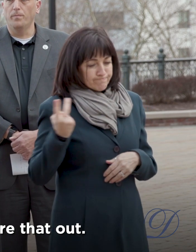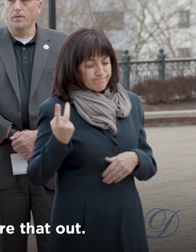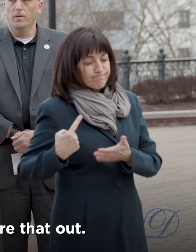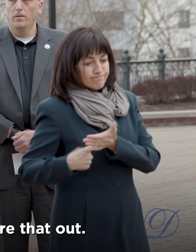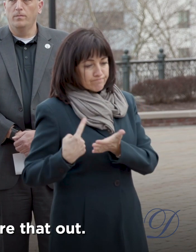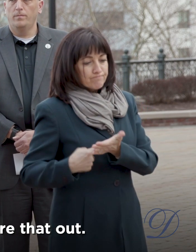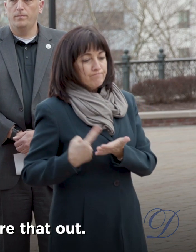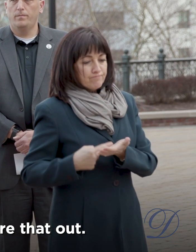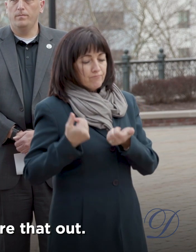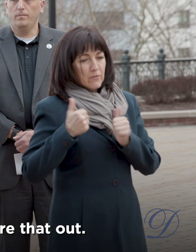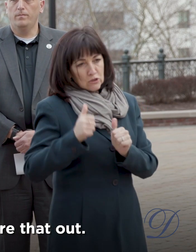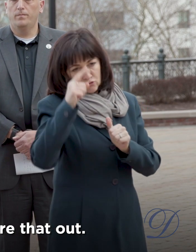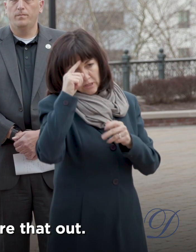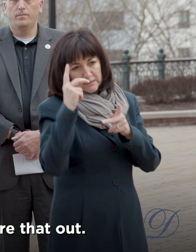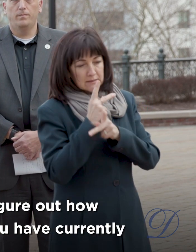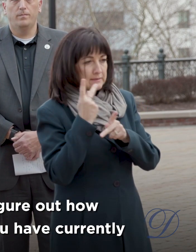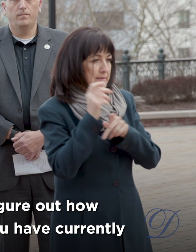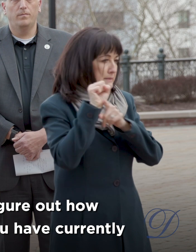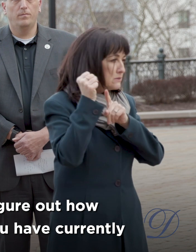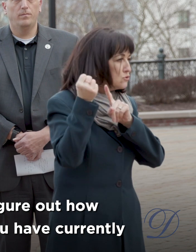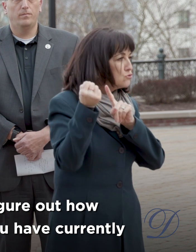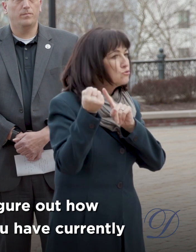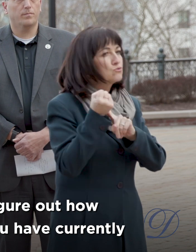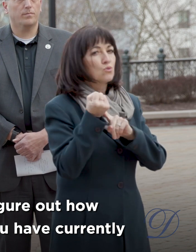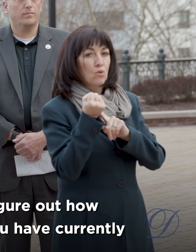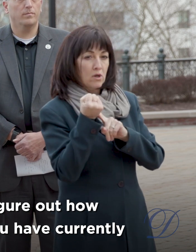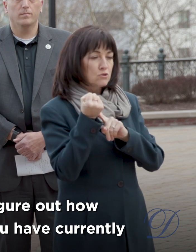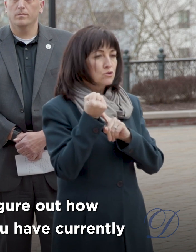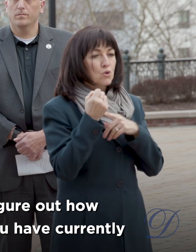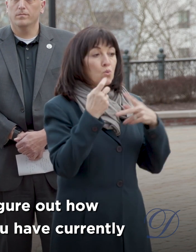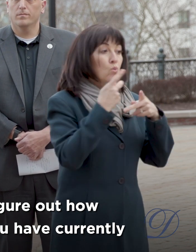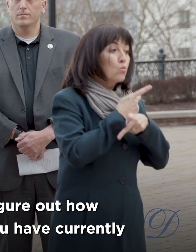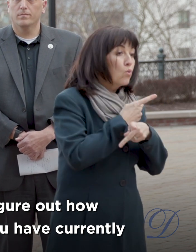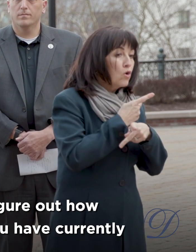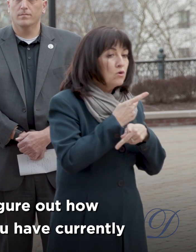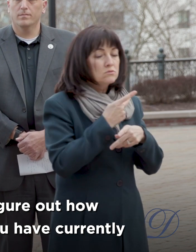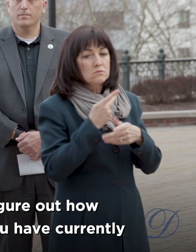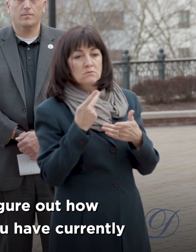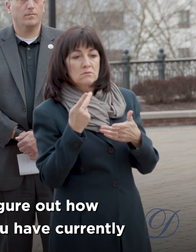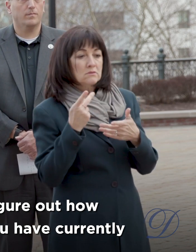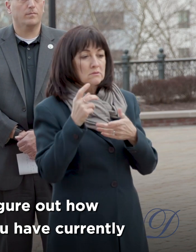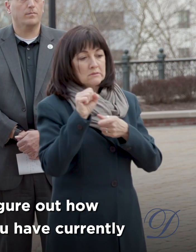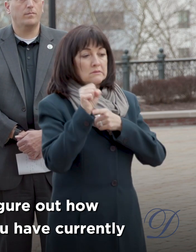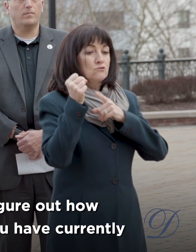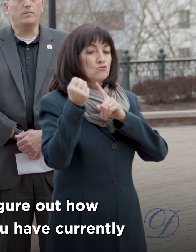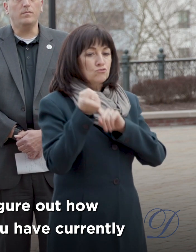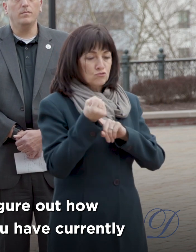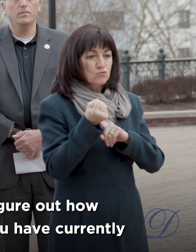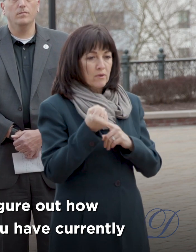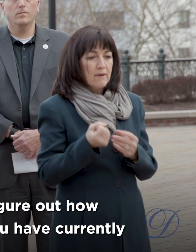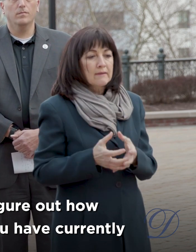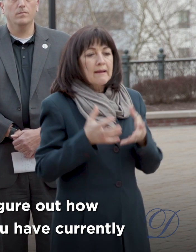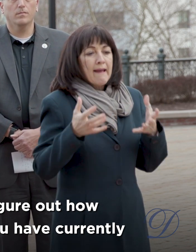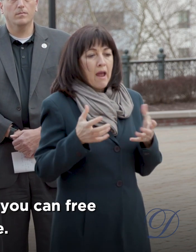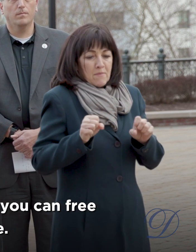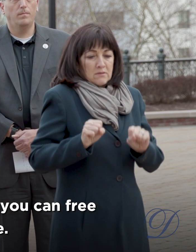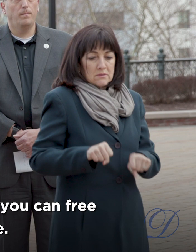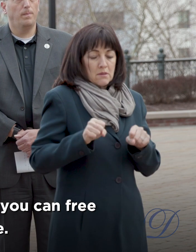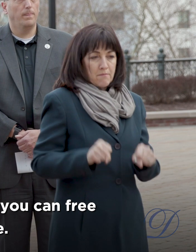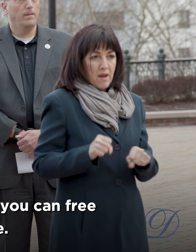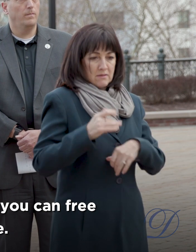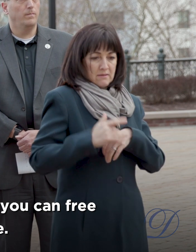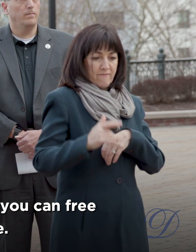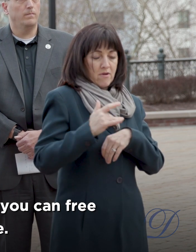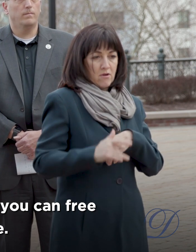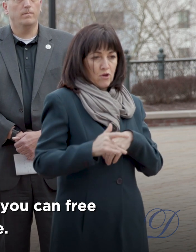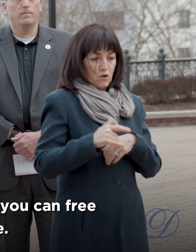certain scenarios to figure that out. Obviously, you want to try to figure out how much surge capacity you have currently in